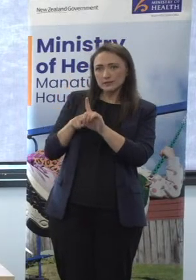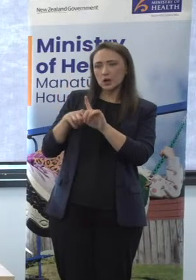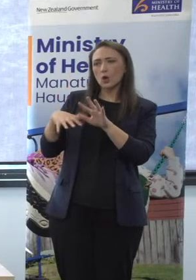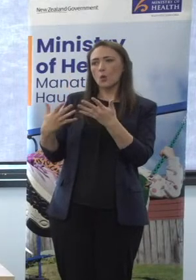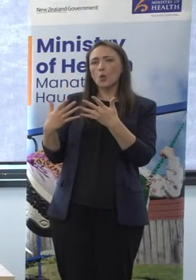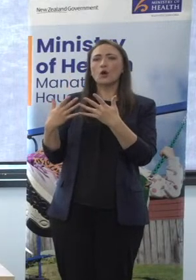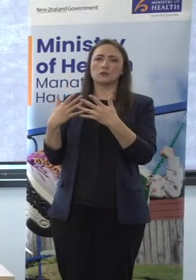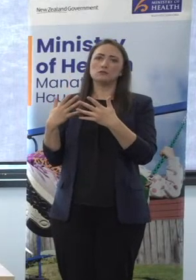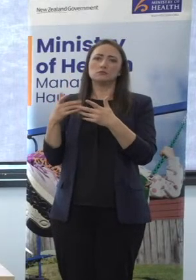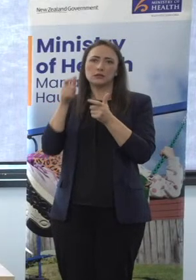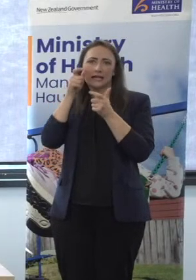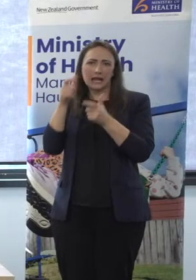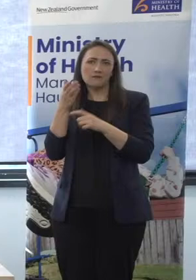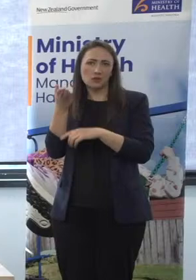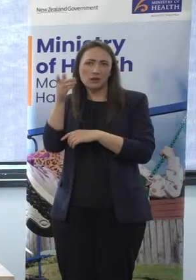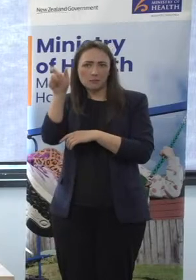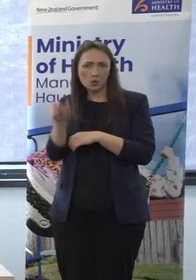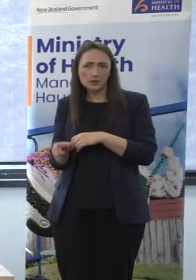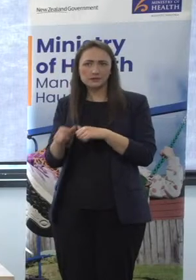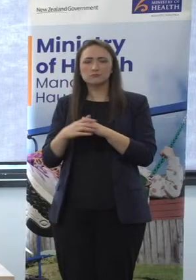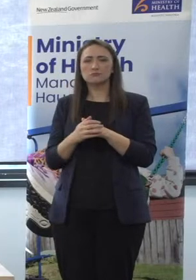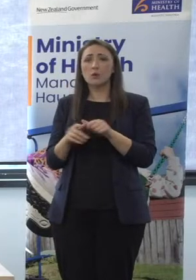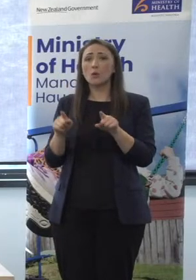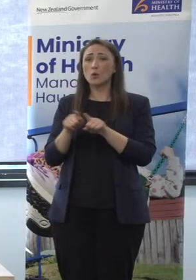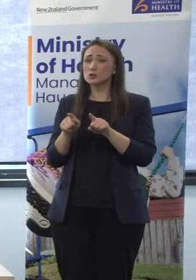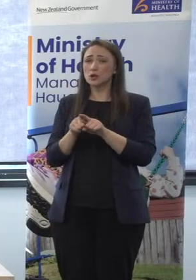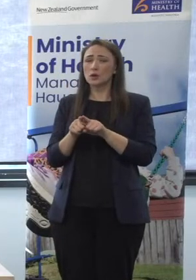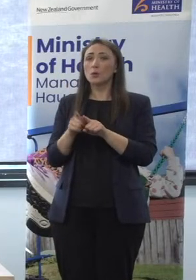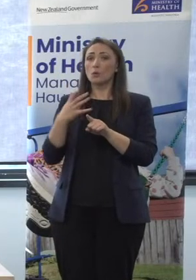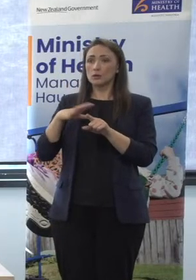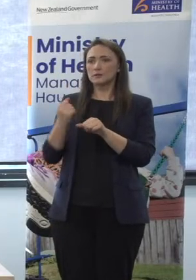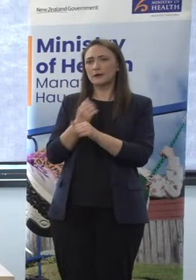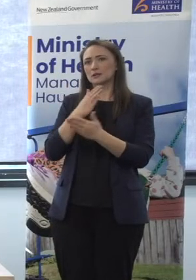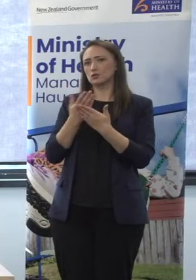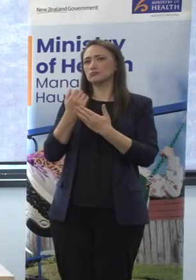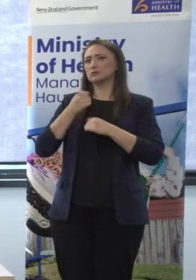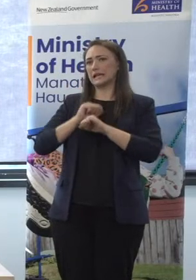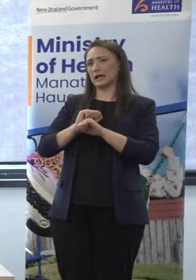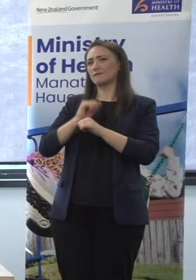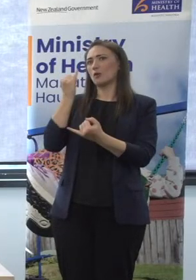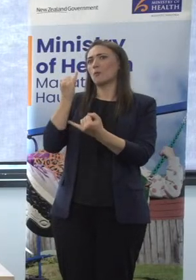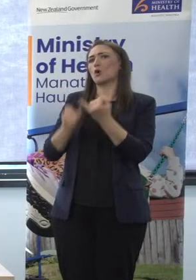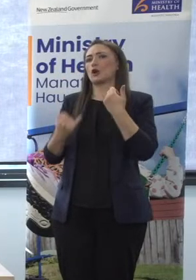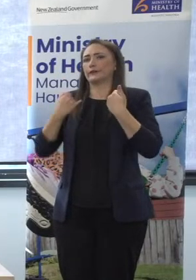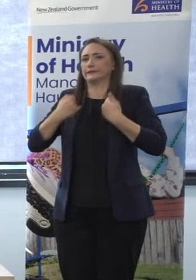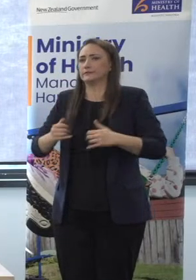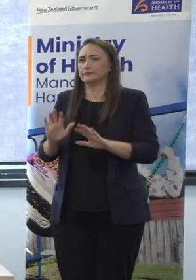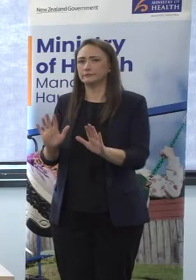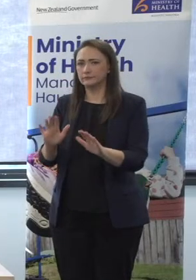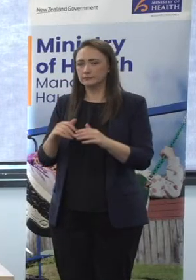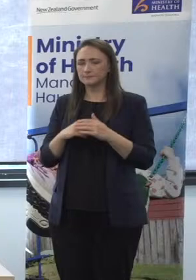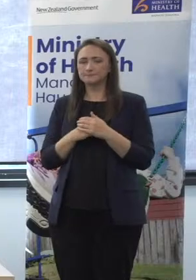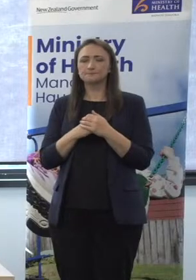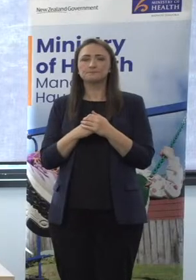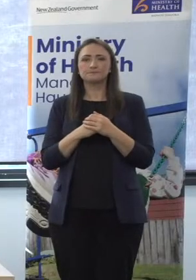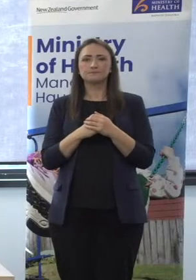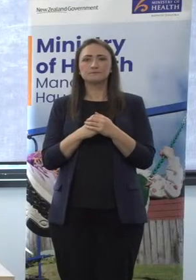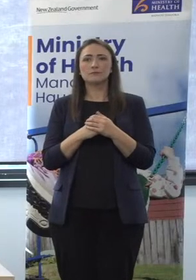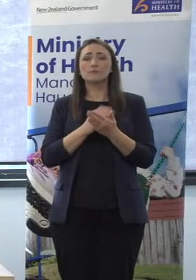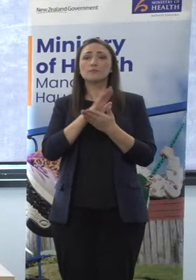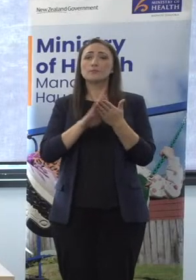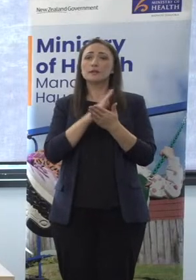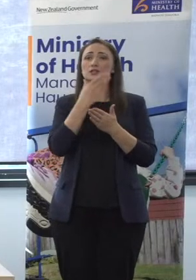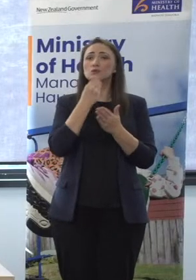more severe disease. So we have a variety of tools, including monitoring developments overseas. We have rats